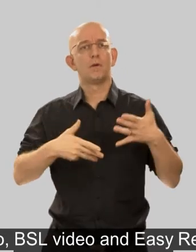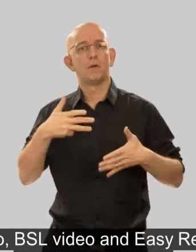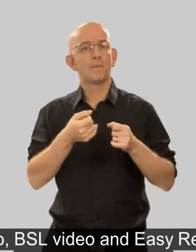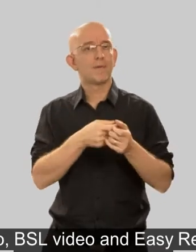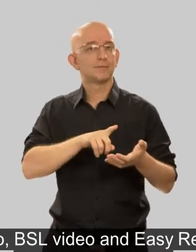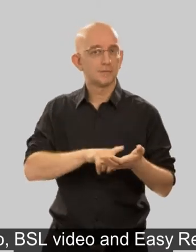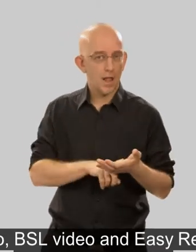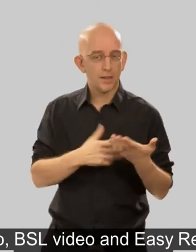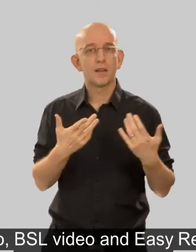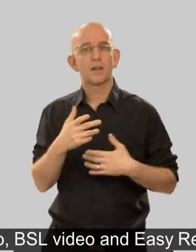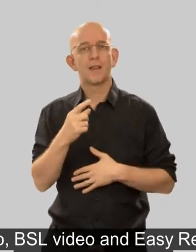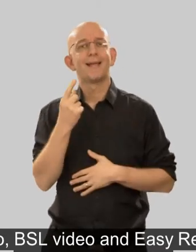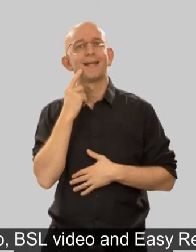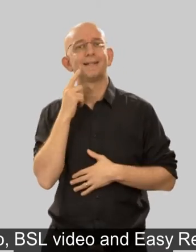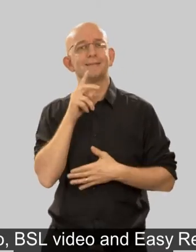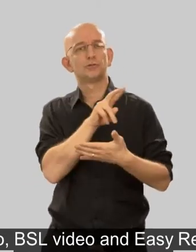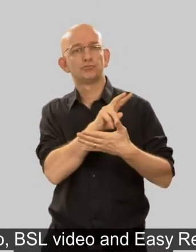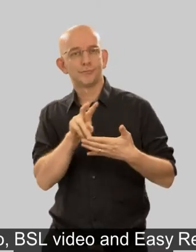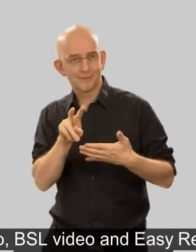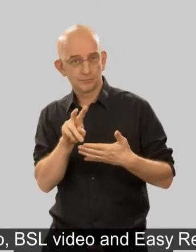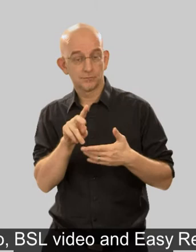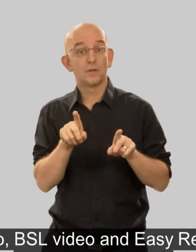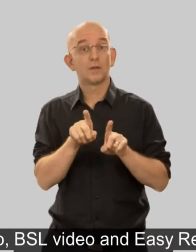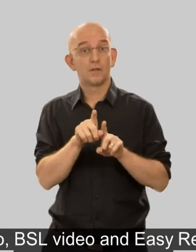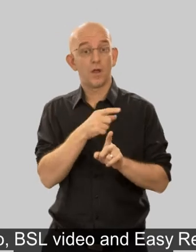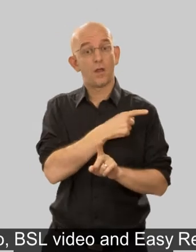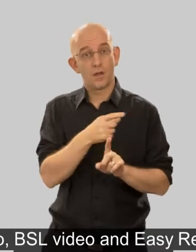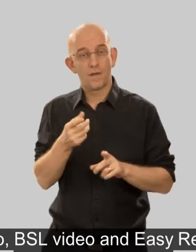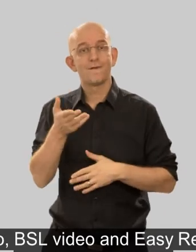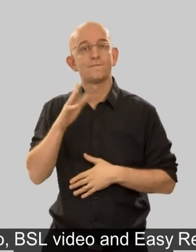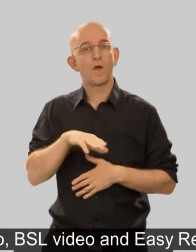video and Easy Read, also from gov.uk.